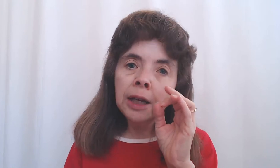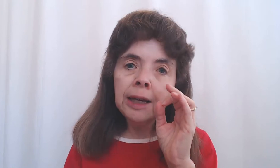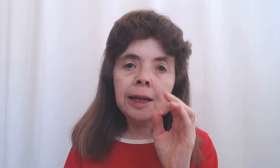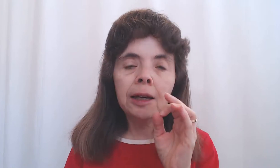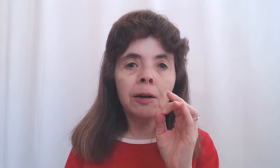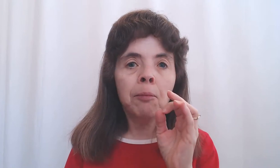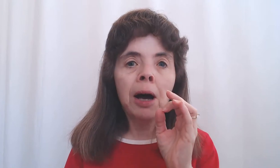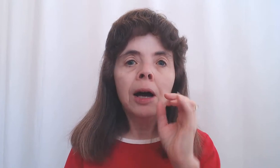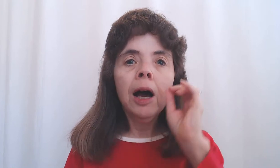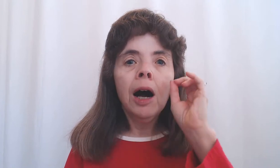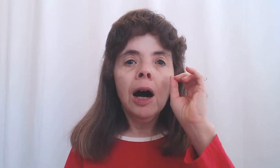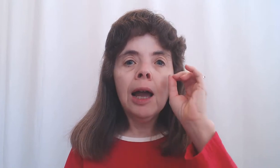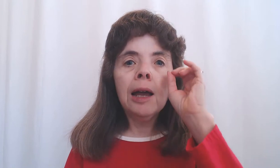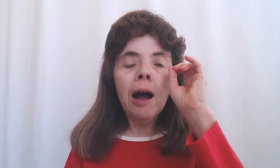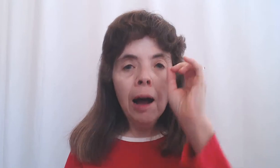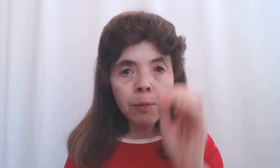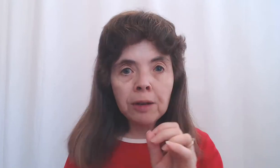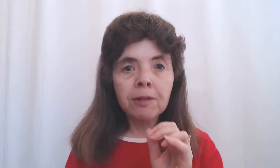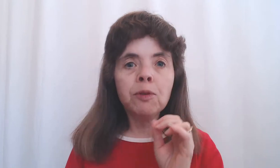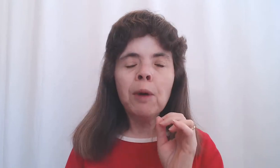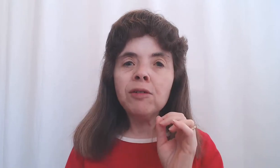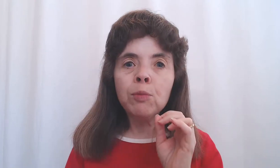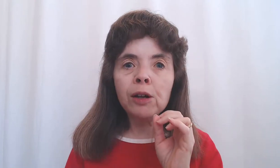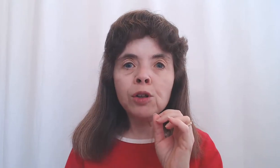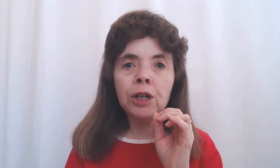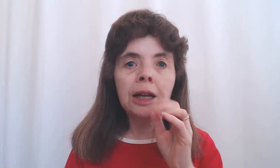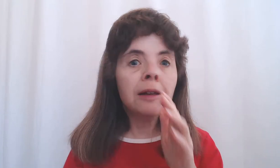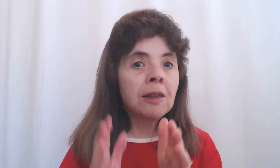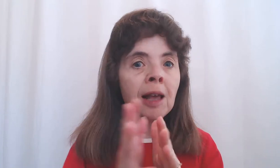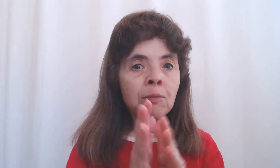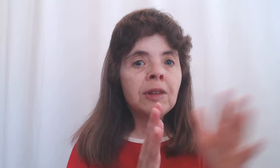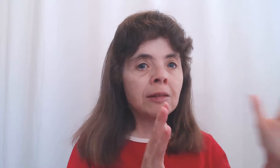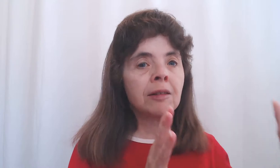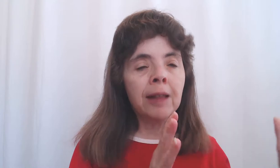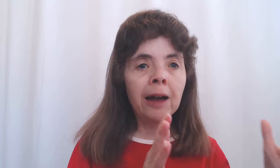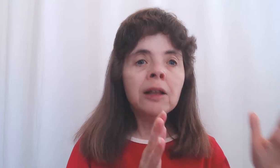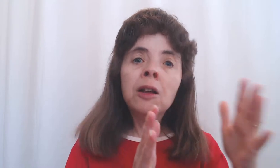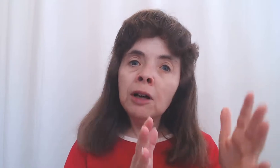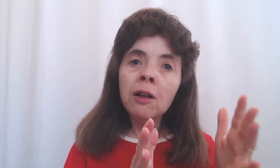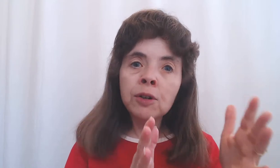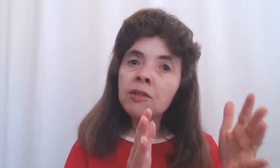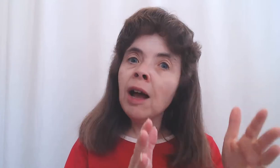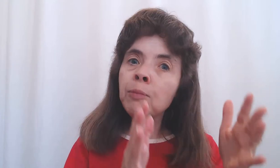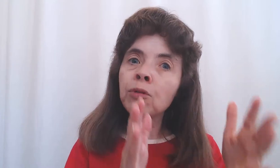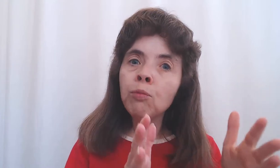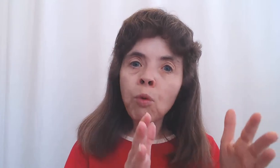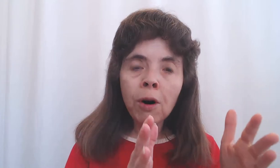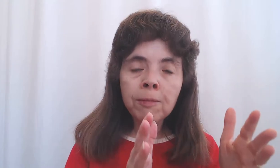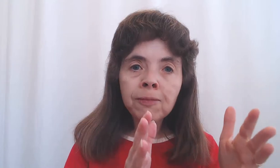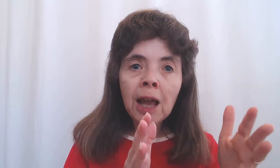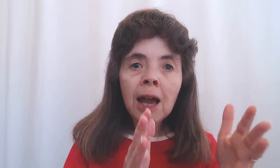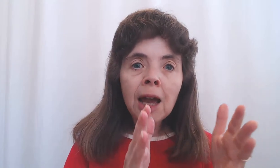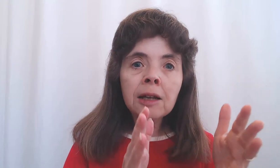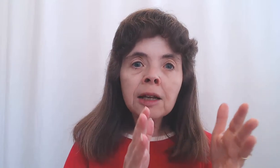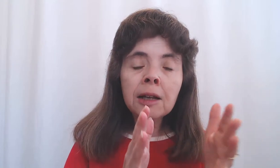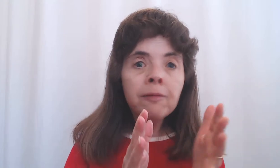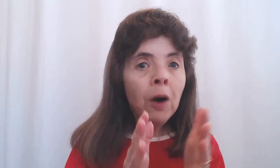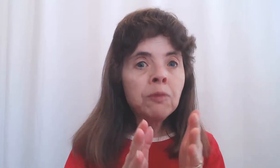him an eyewitness of the resurrection in the same sense that the other disciples were. And it involves